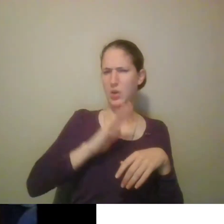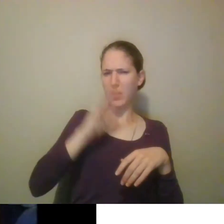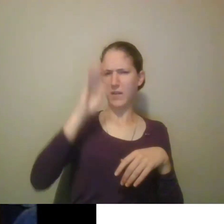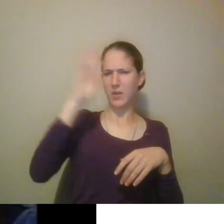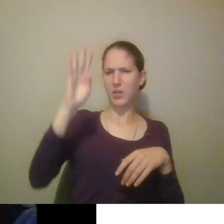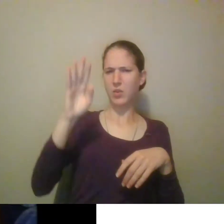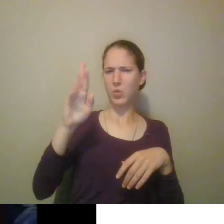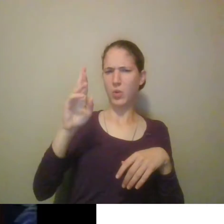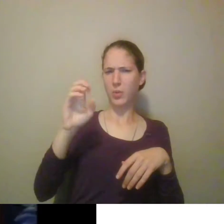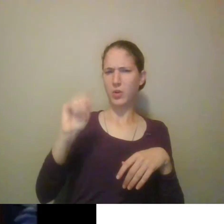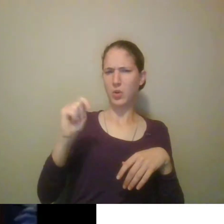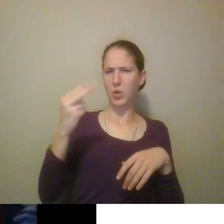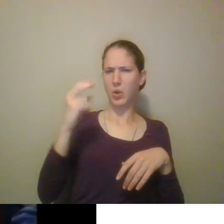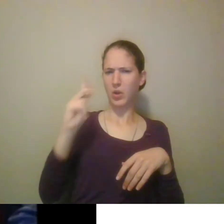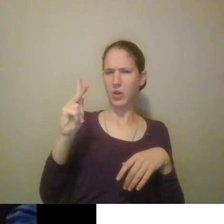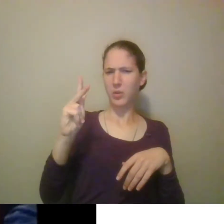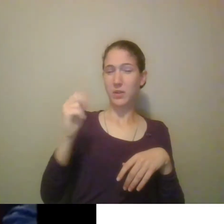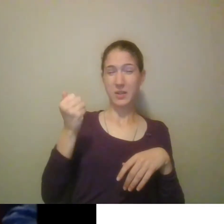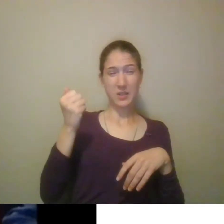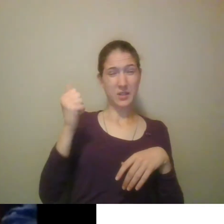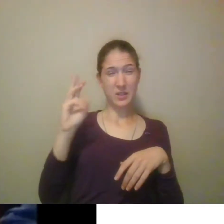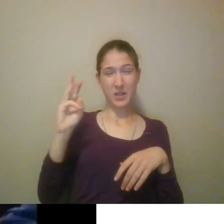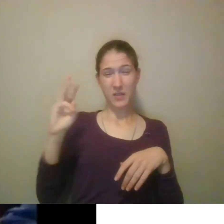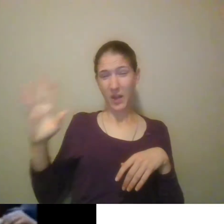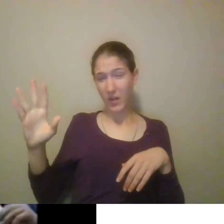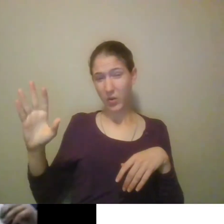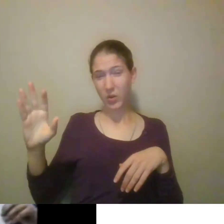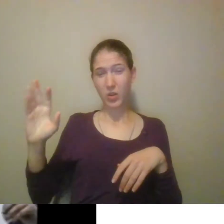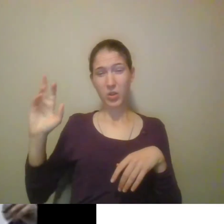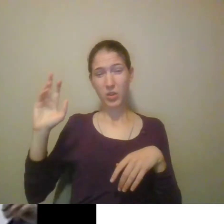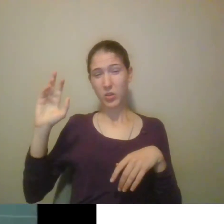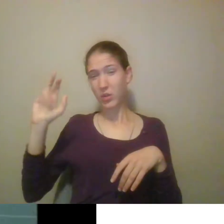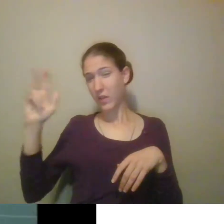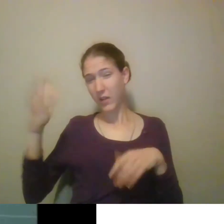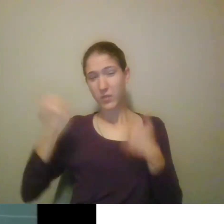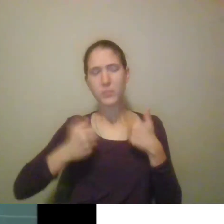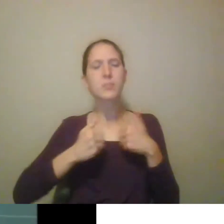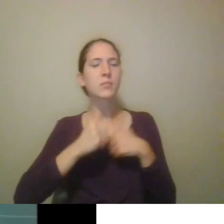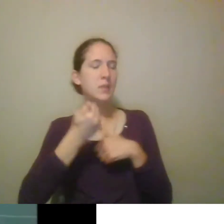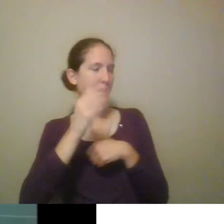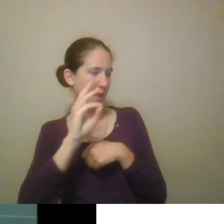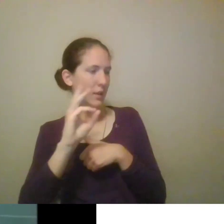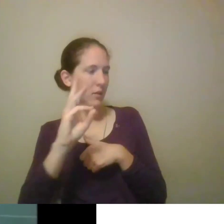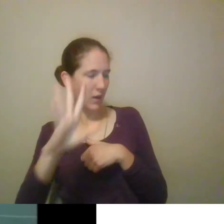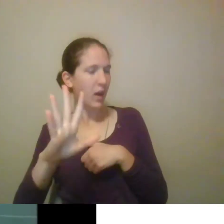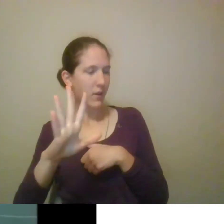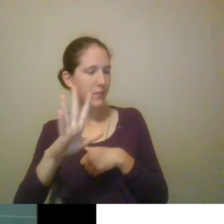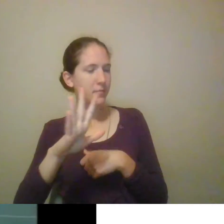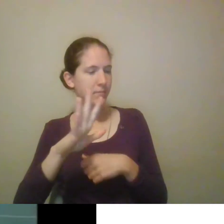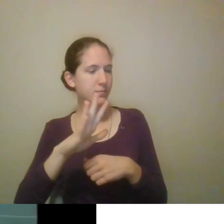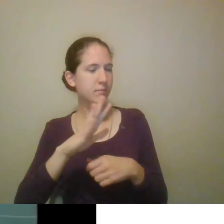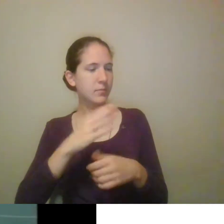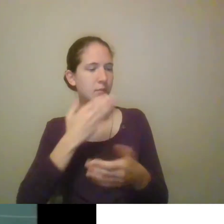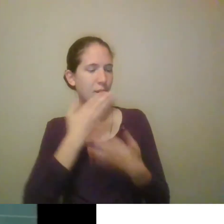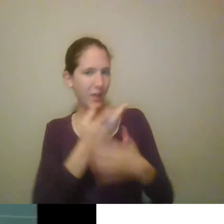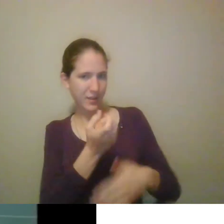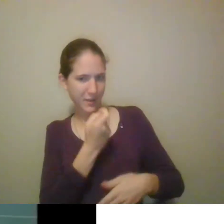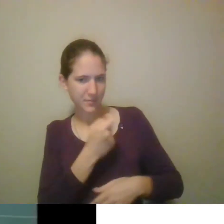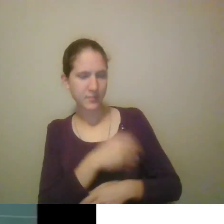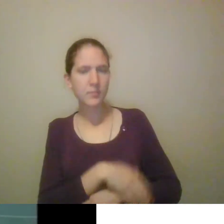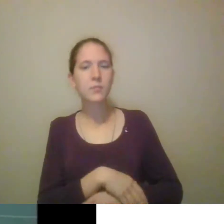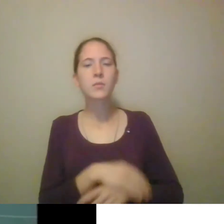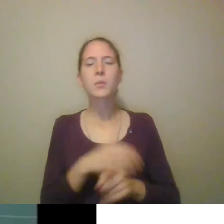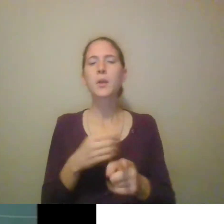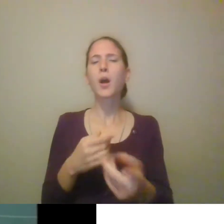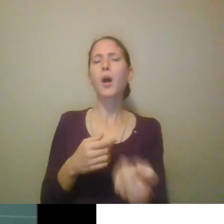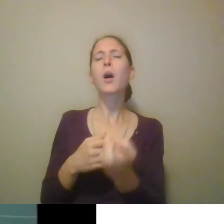35? 65. 1665. Okay, it's good to check. Becky? Yeah. So,